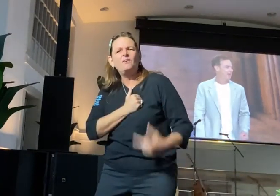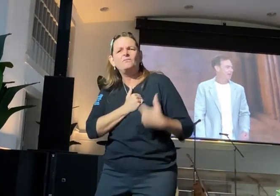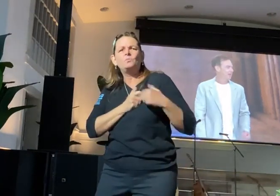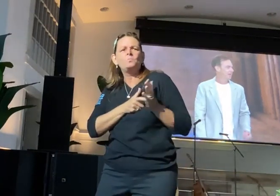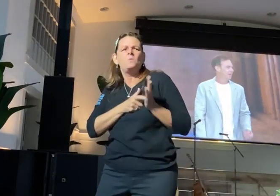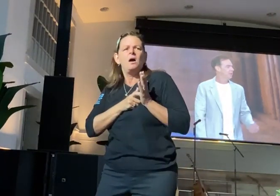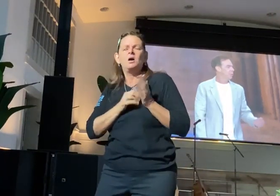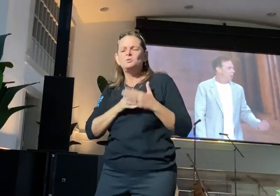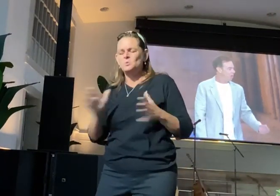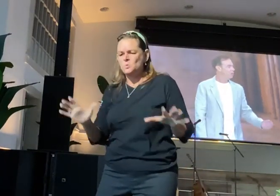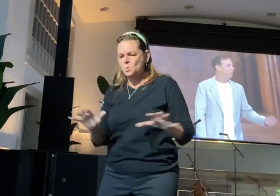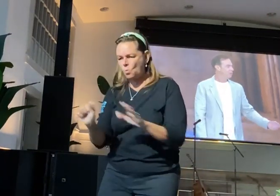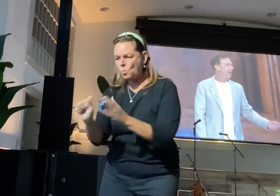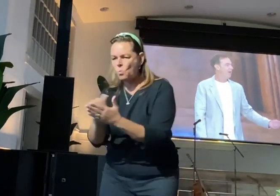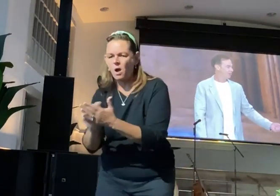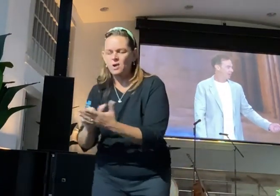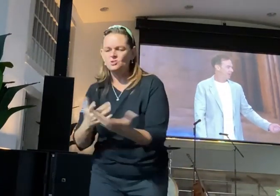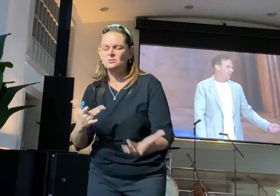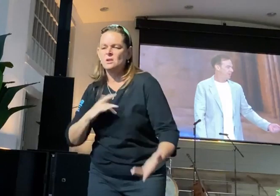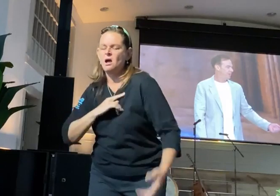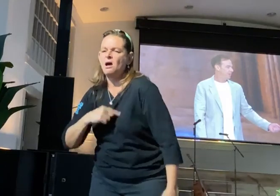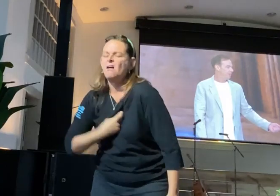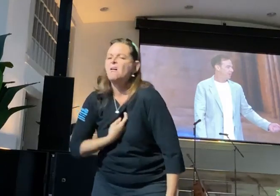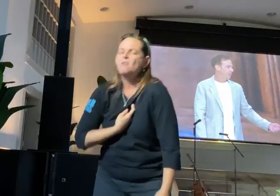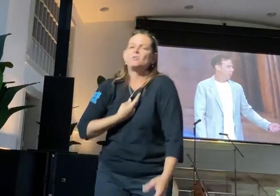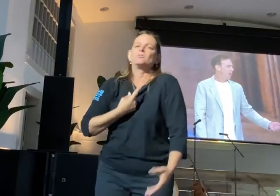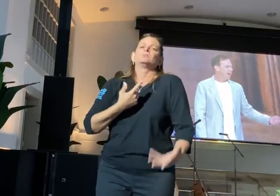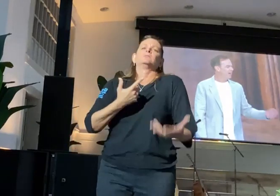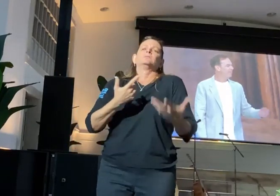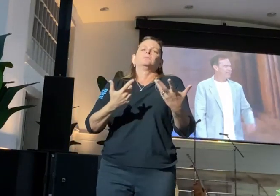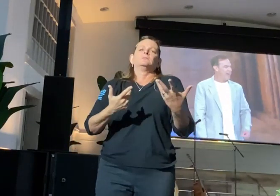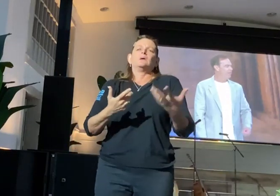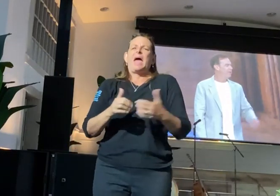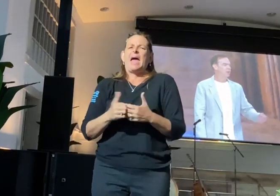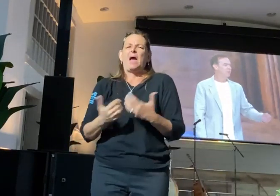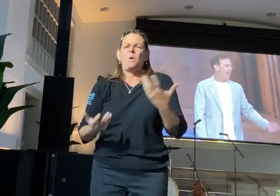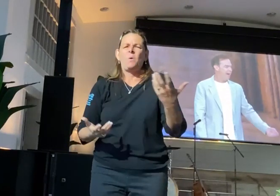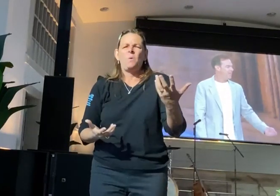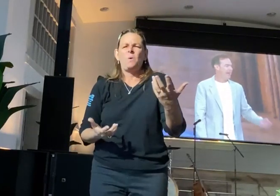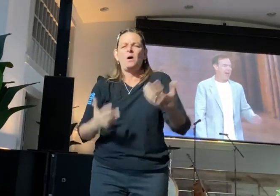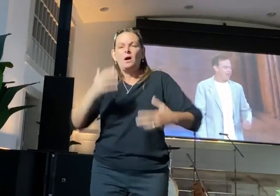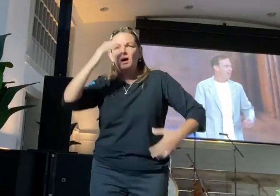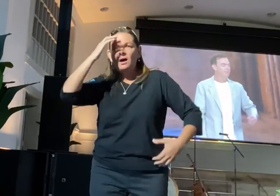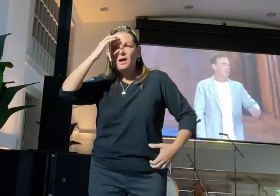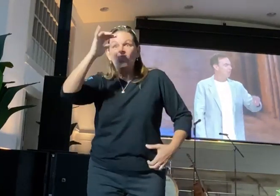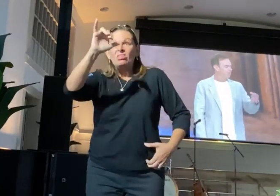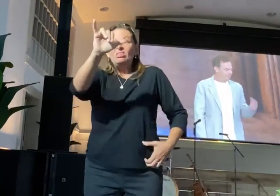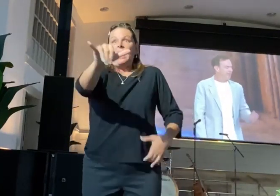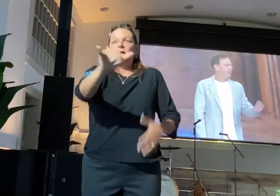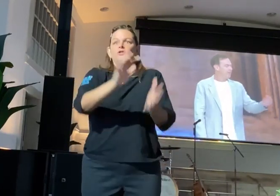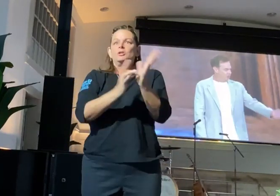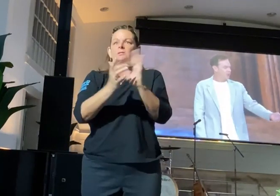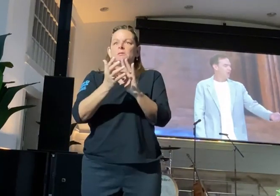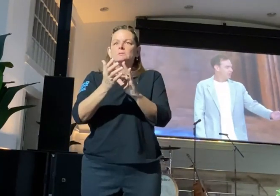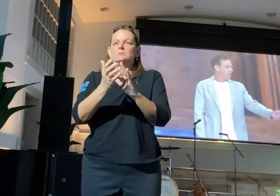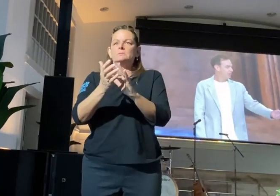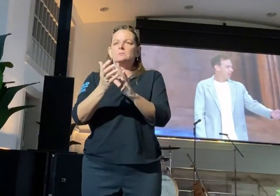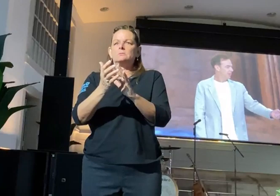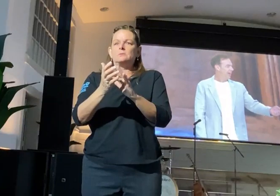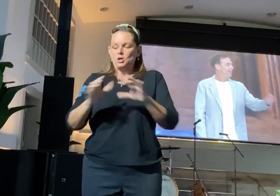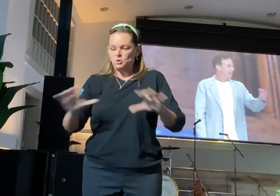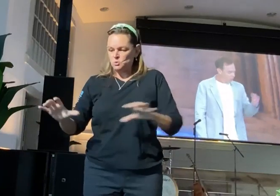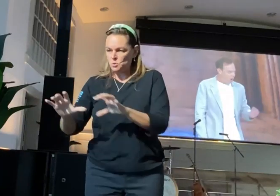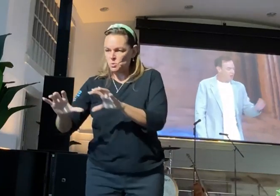it take to wash your betrayer's feet? What kind of Savior do we have that actually will feed his